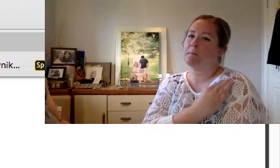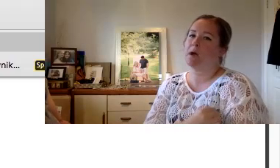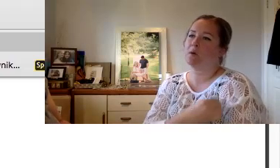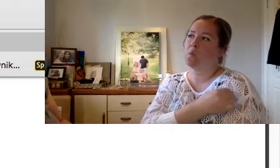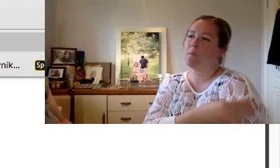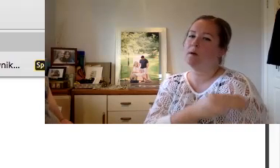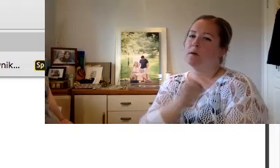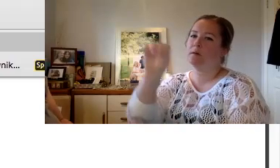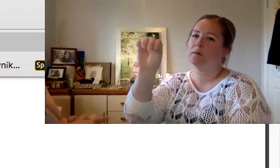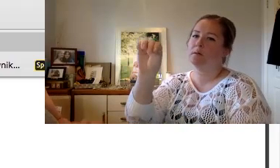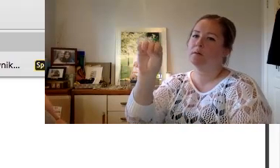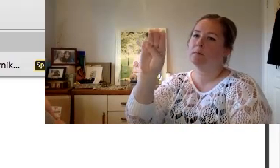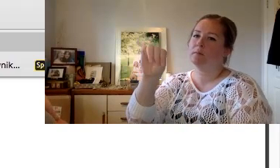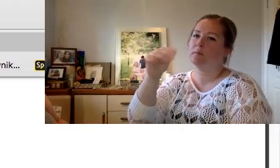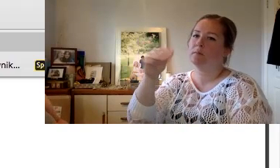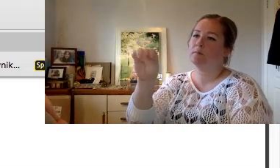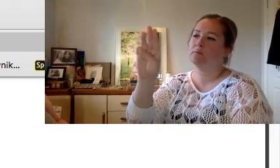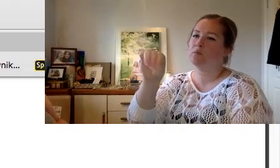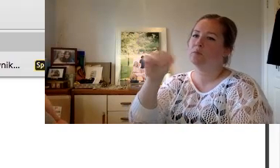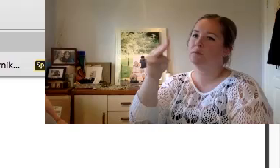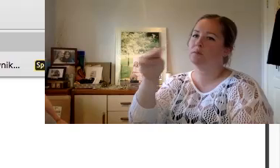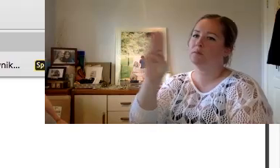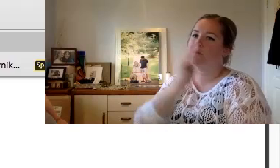Manitoba. The letter M,